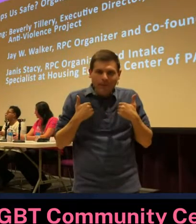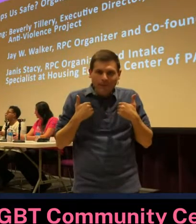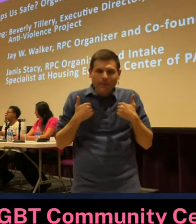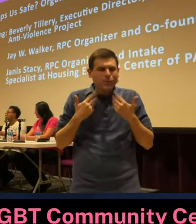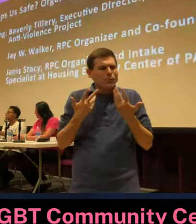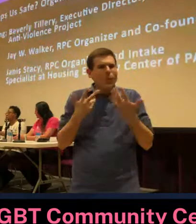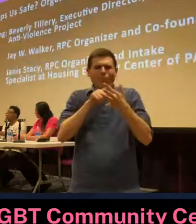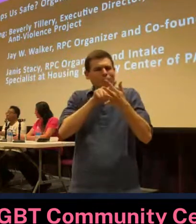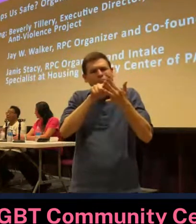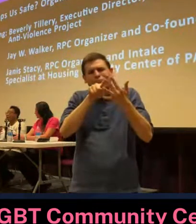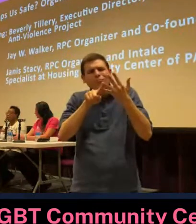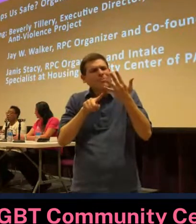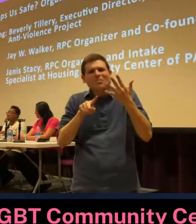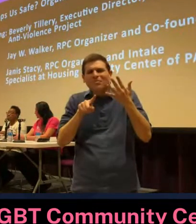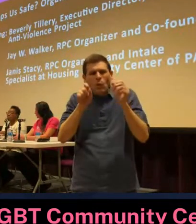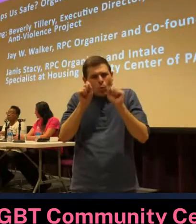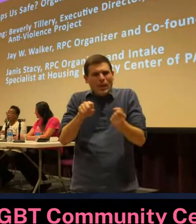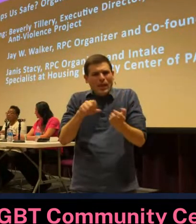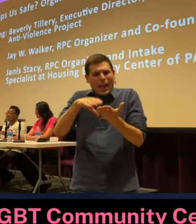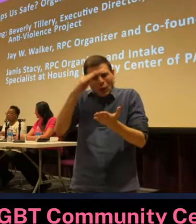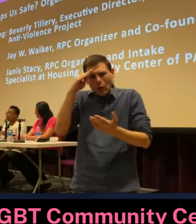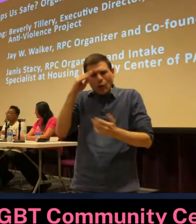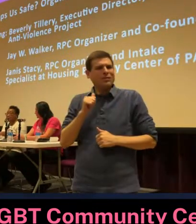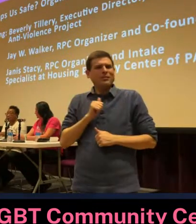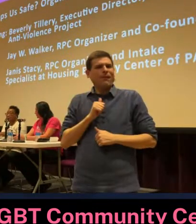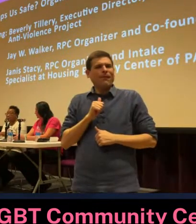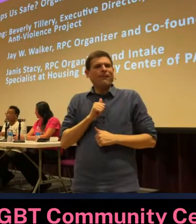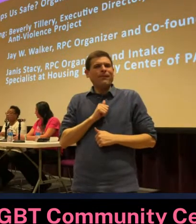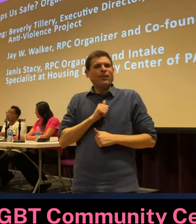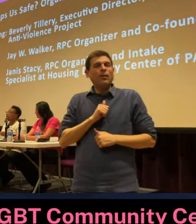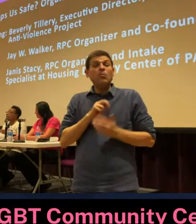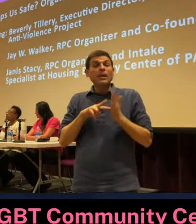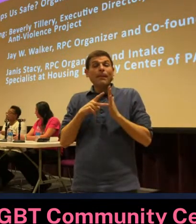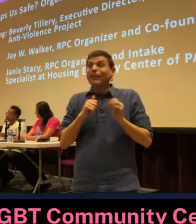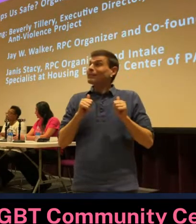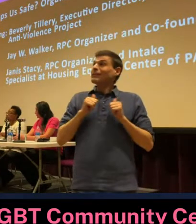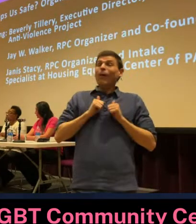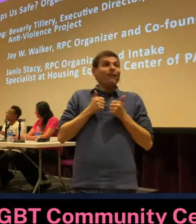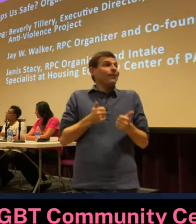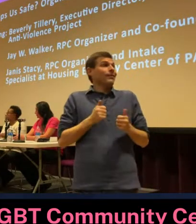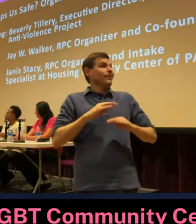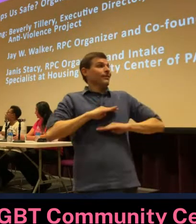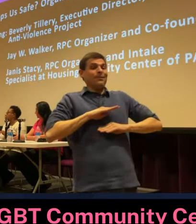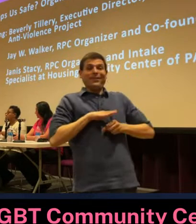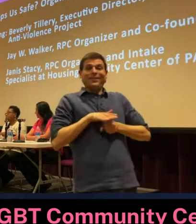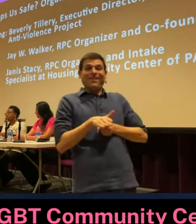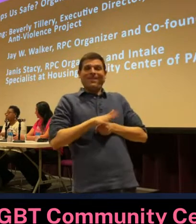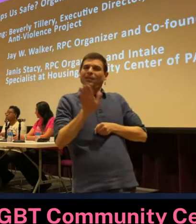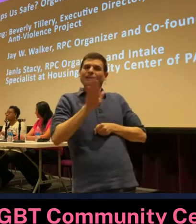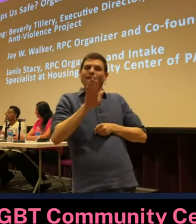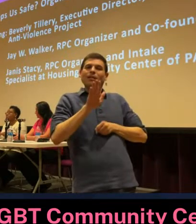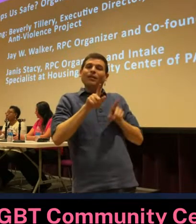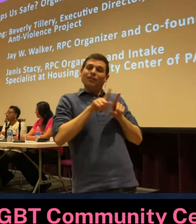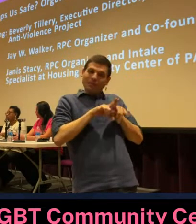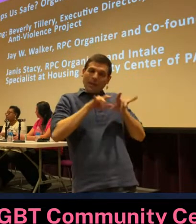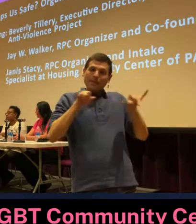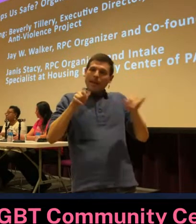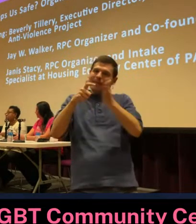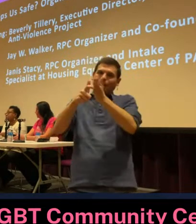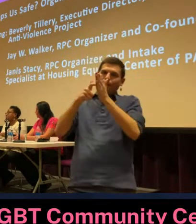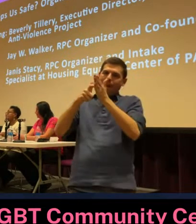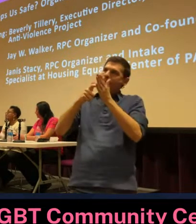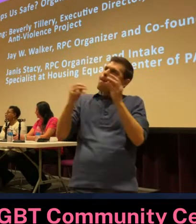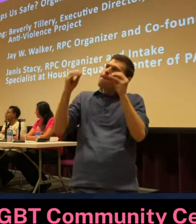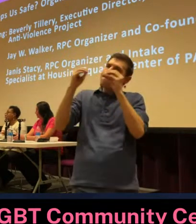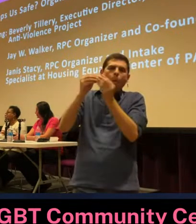of these things for ourselves, and also we have to be demanding that resources be given to our communities so that we can